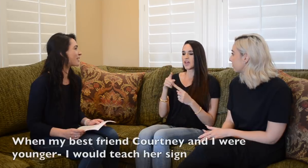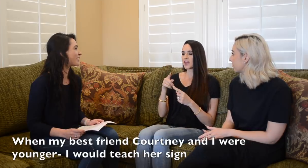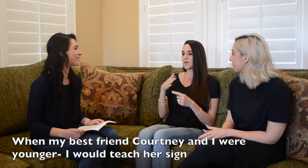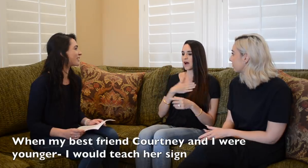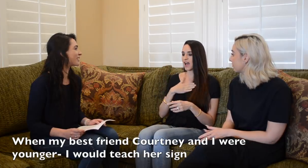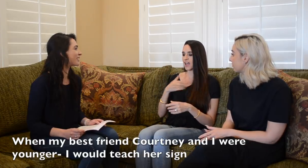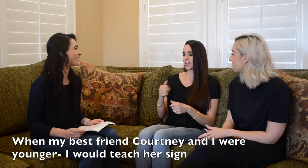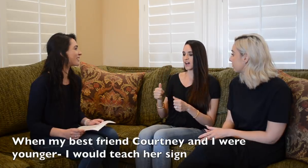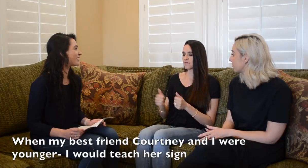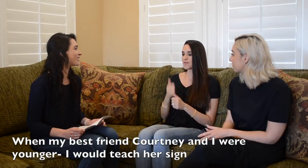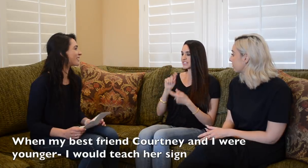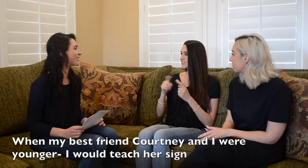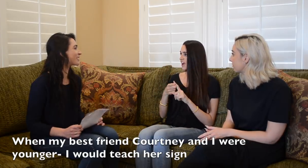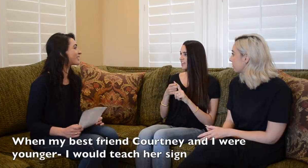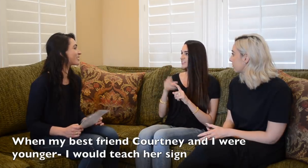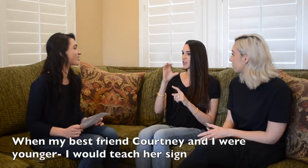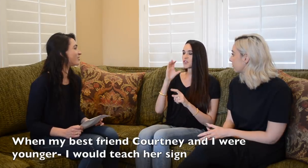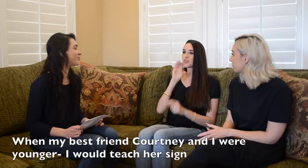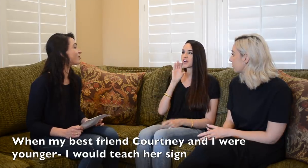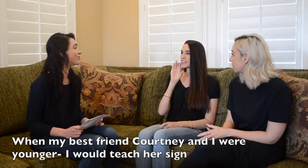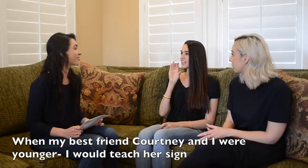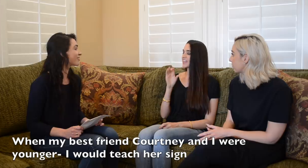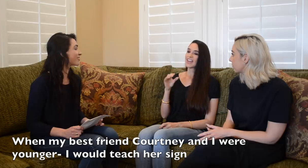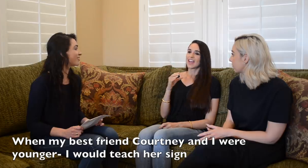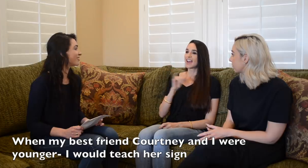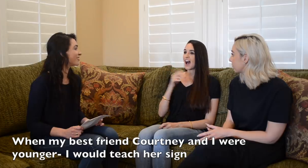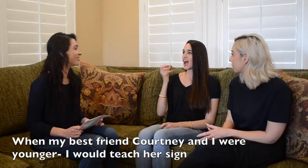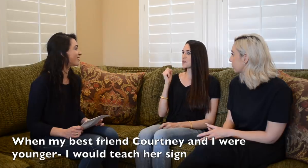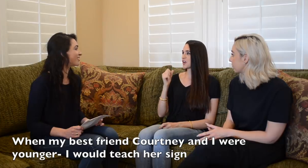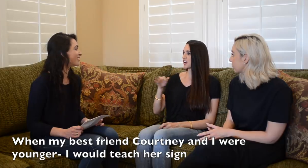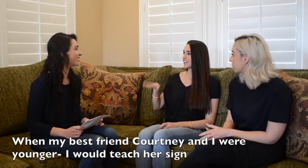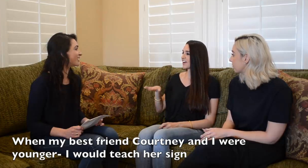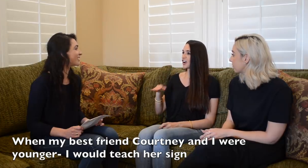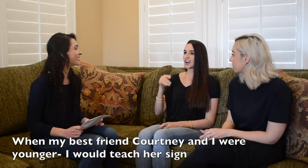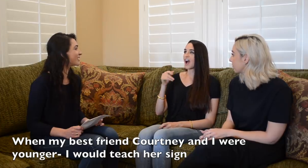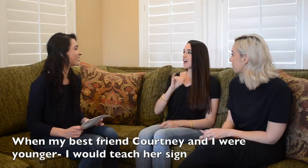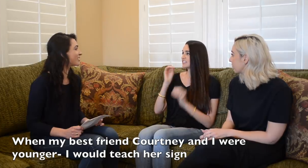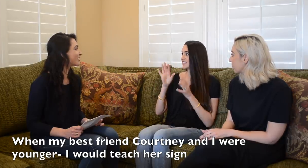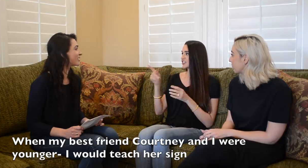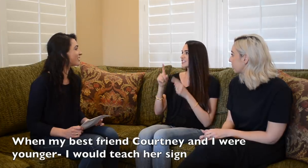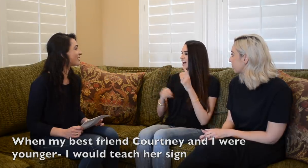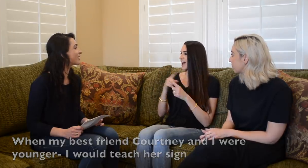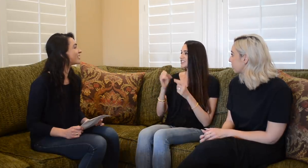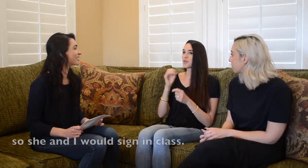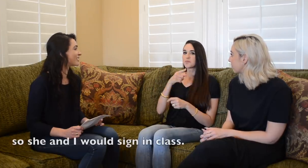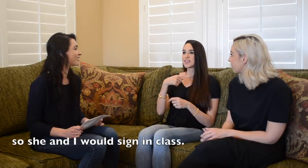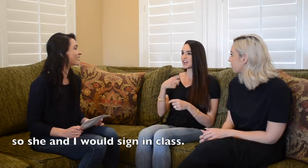when my best friend Courtney and I were younger. I would teach her sign, so me and her